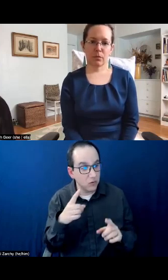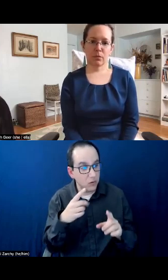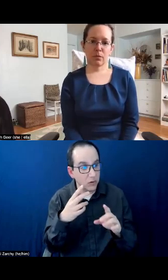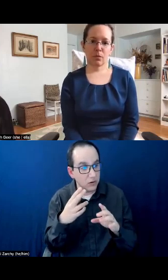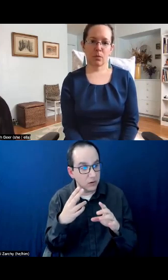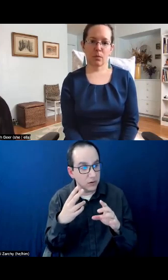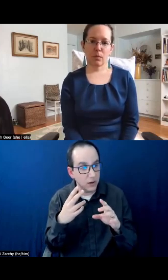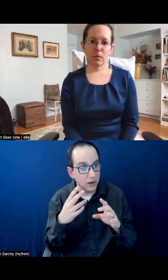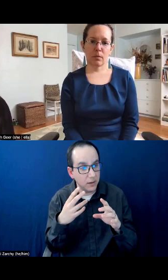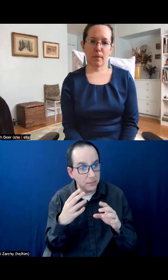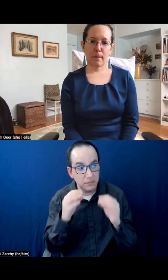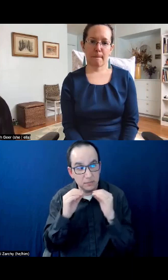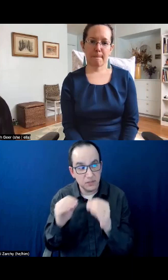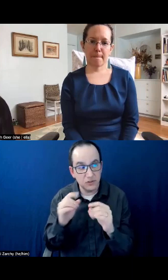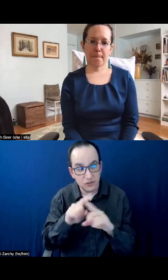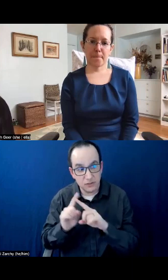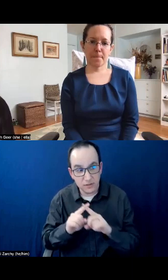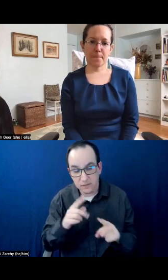of utterance.